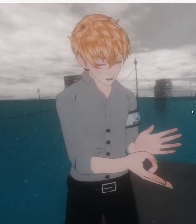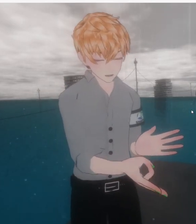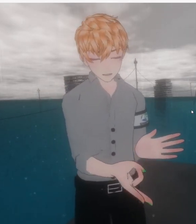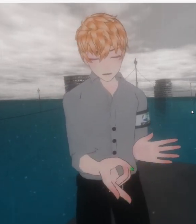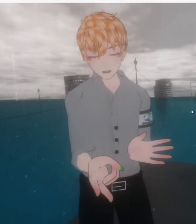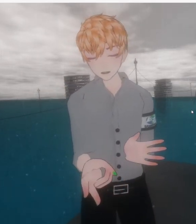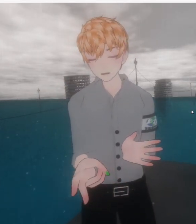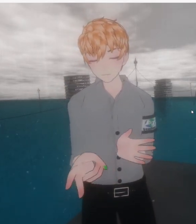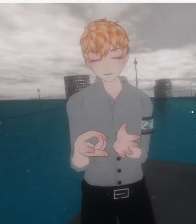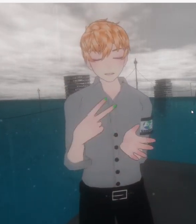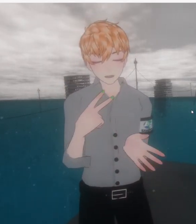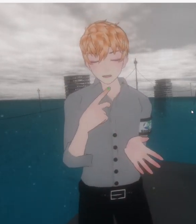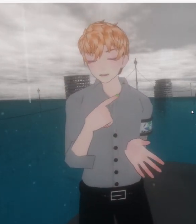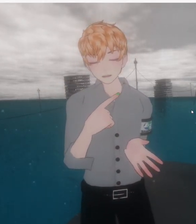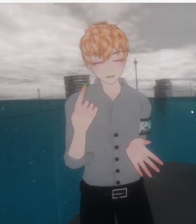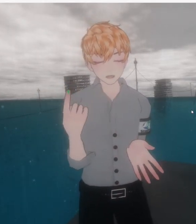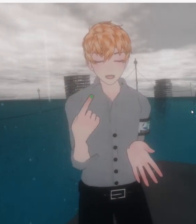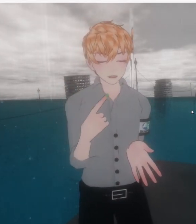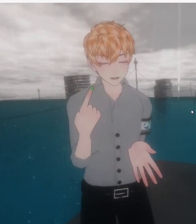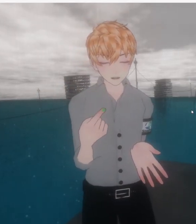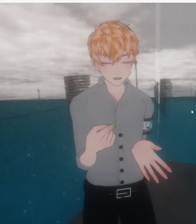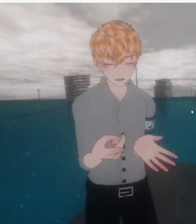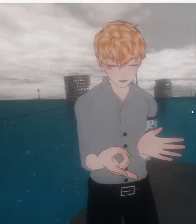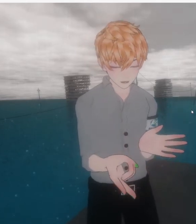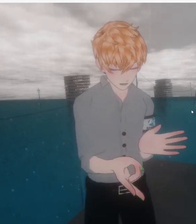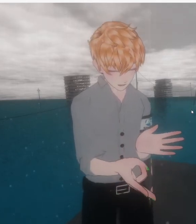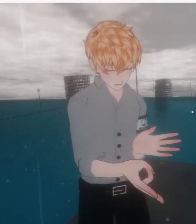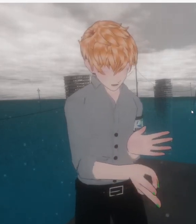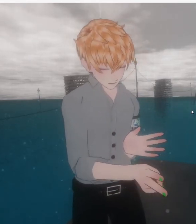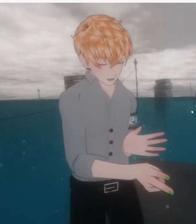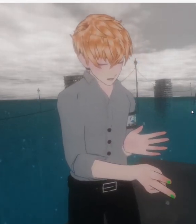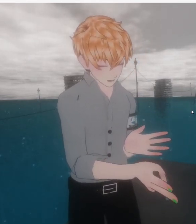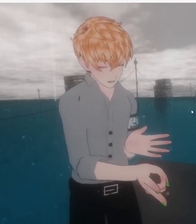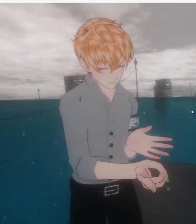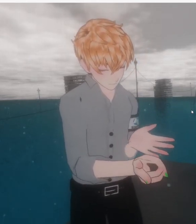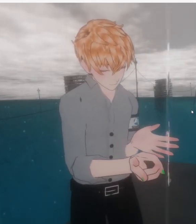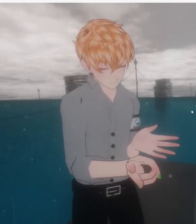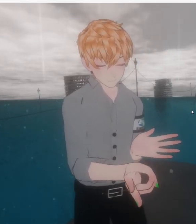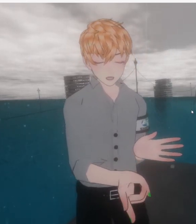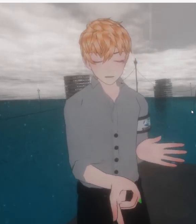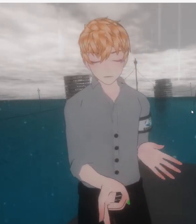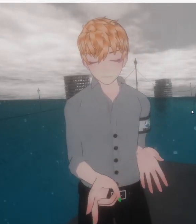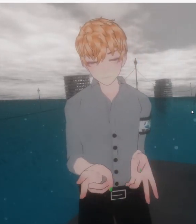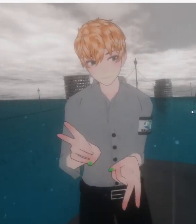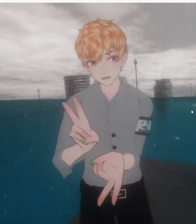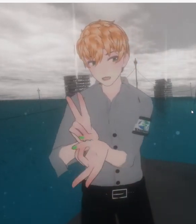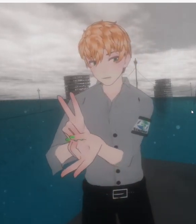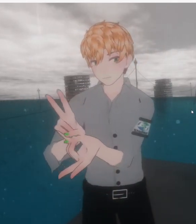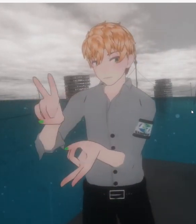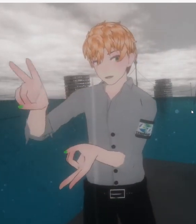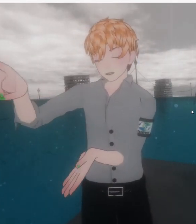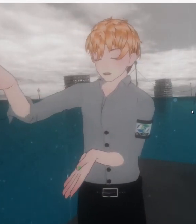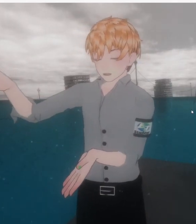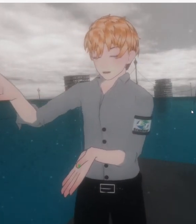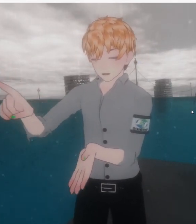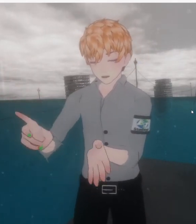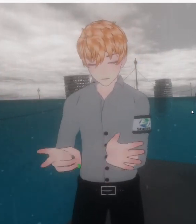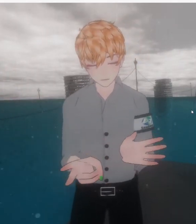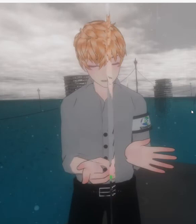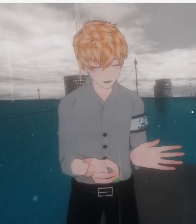explain it. And so this is without saying anything. It's completely nonverbal. Where I'm like, this, and I write promiscuous.